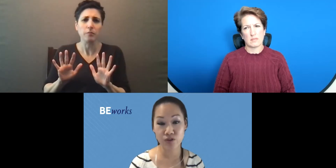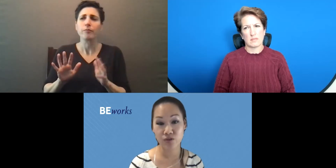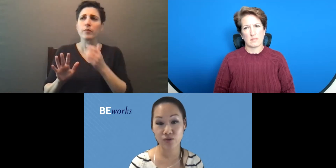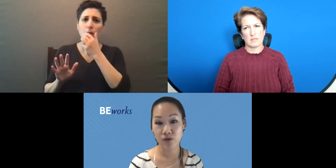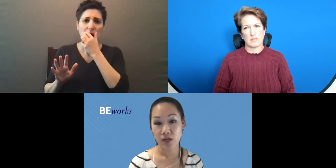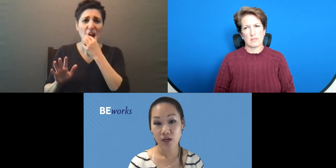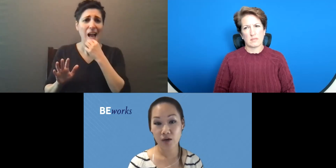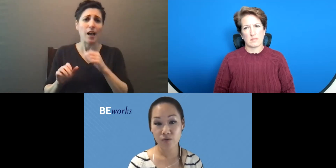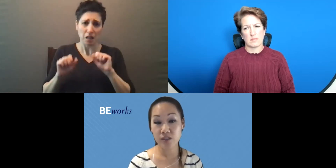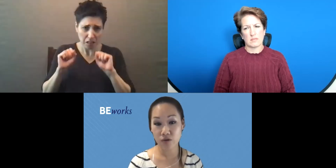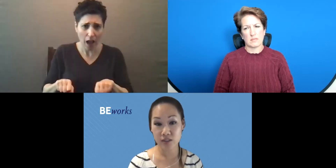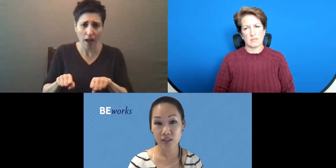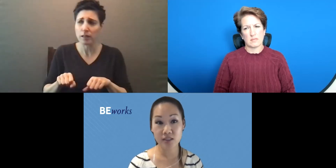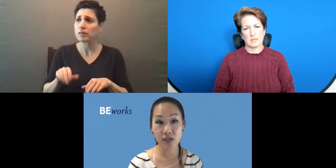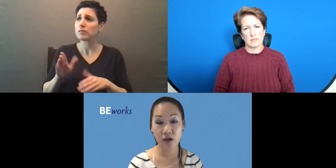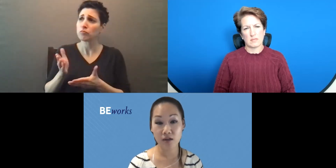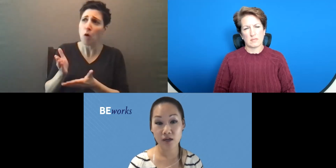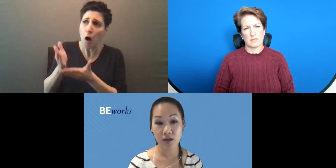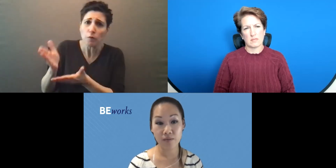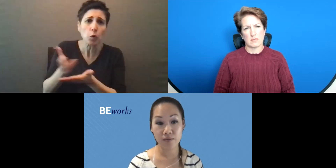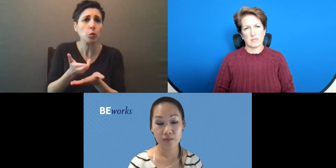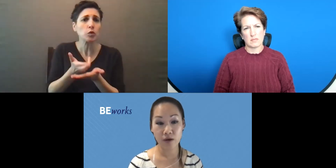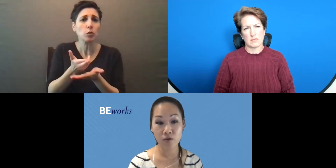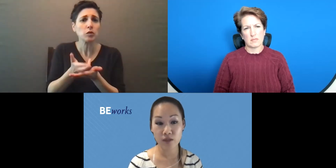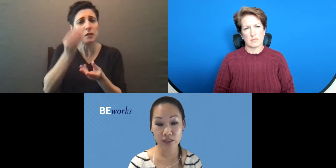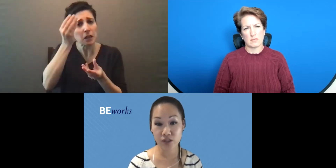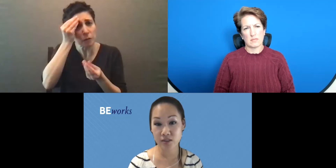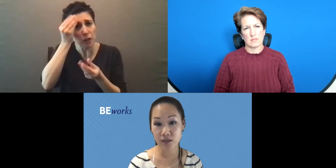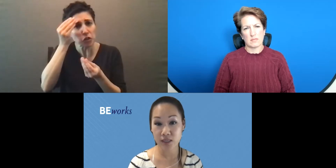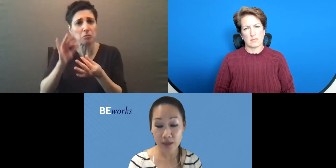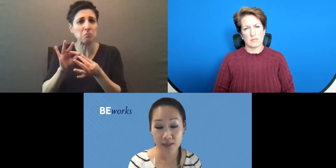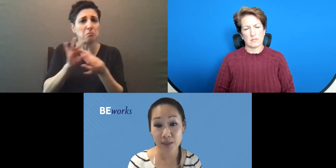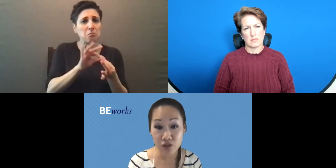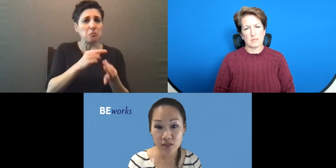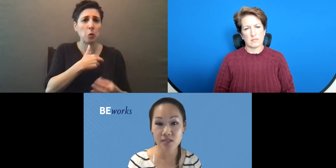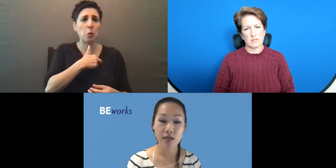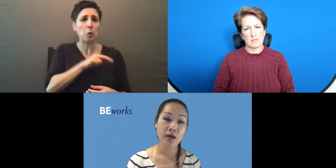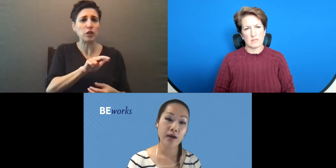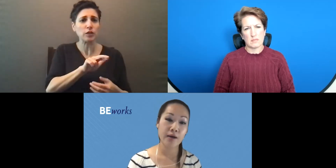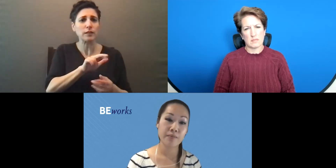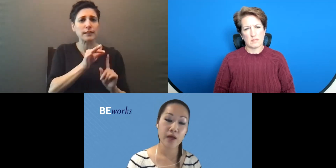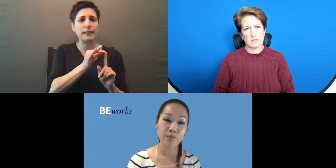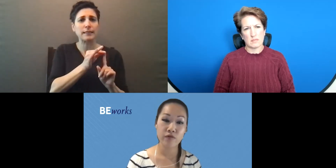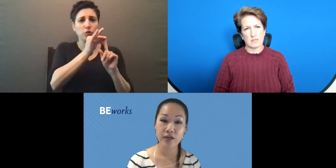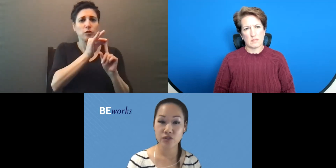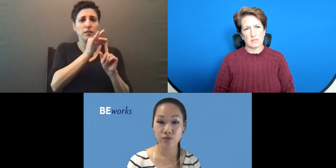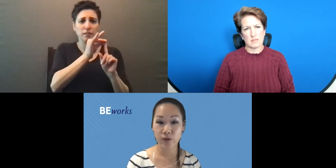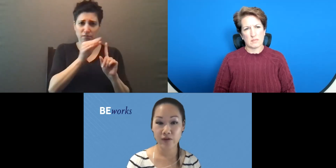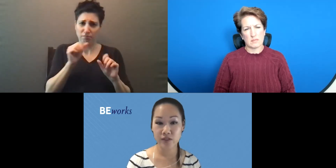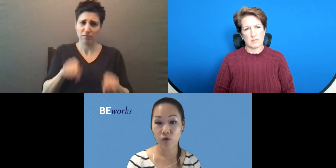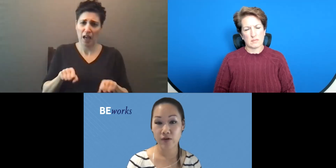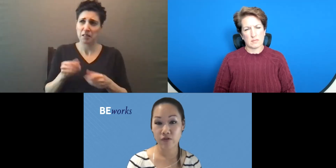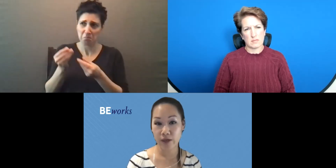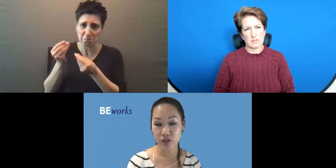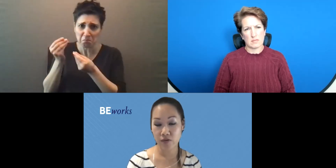you to resources on religious exemptions, and provide you with